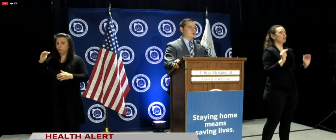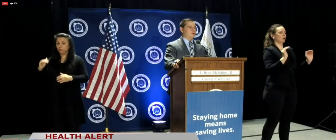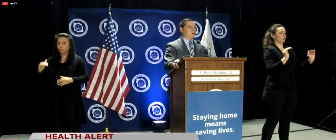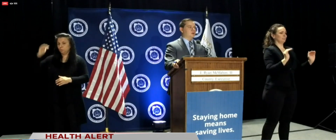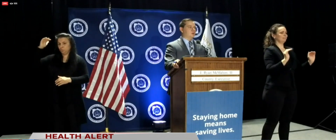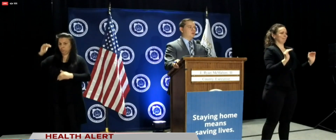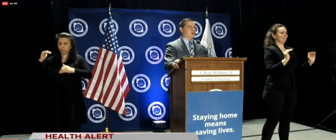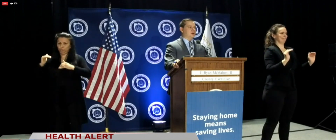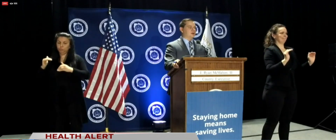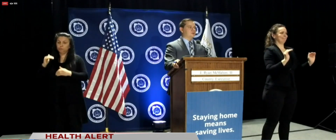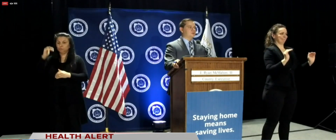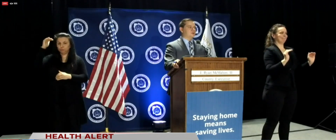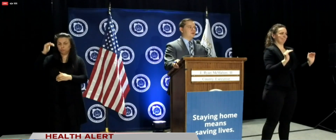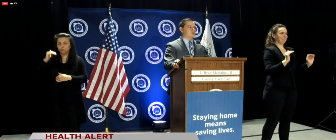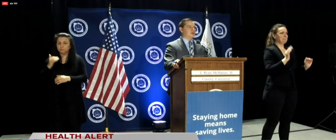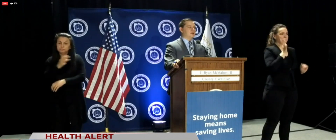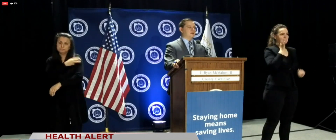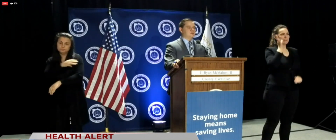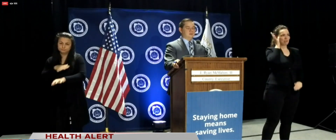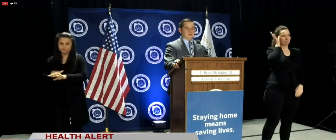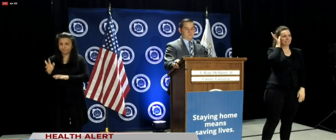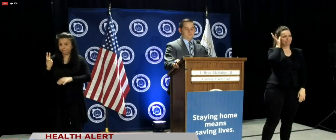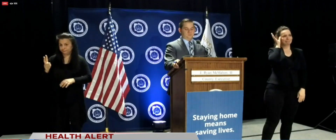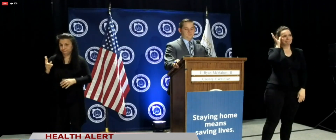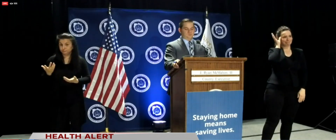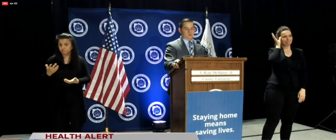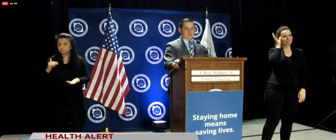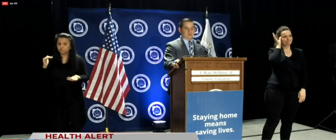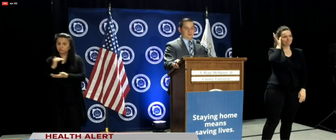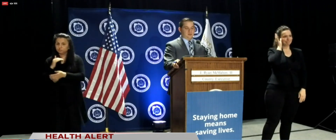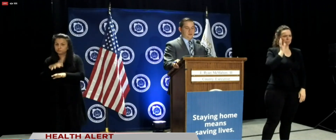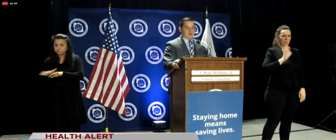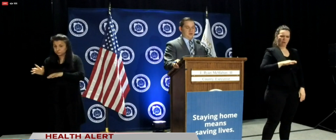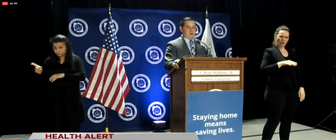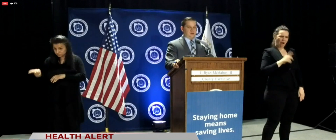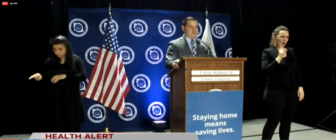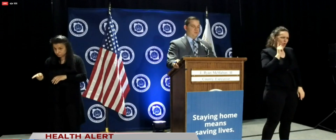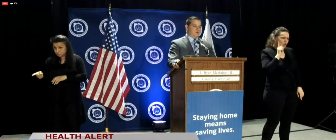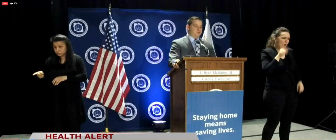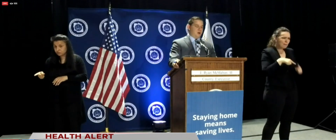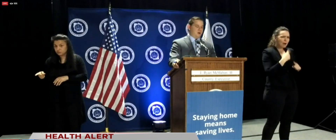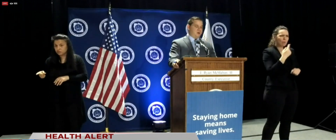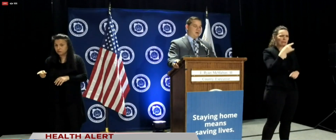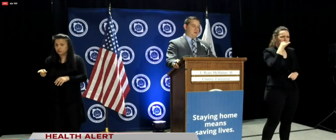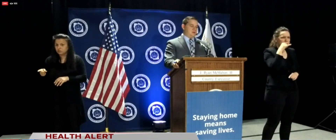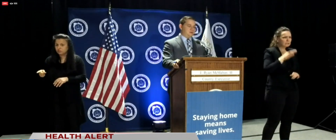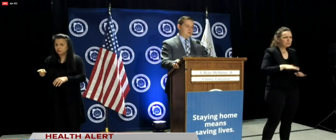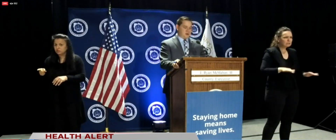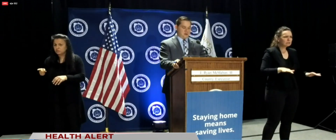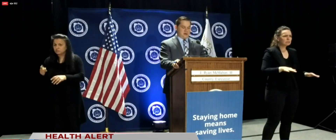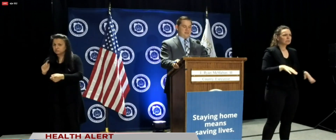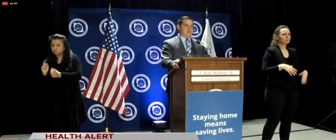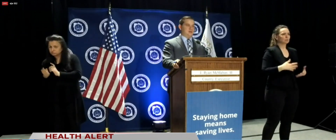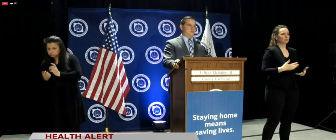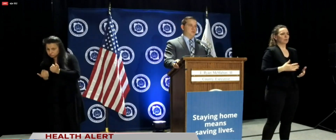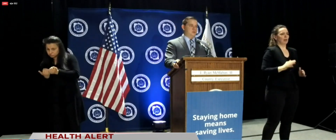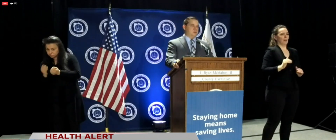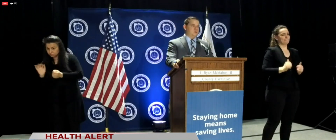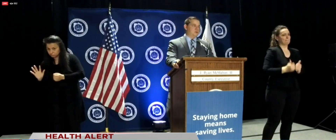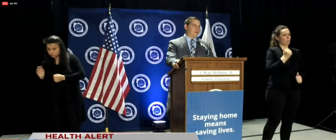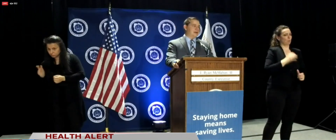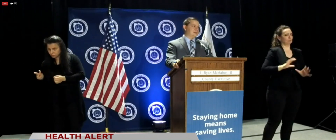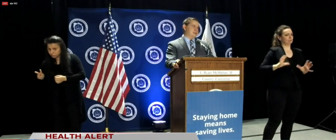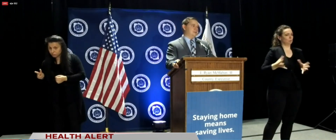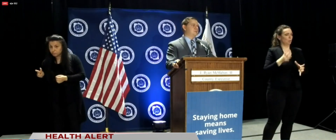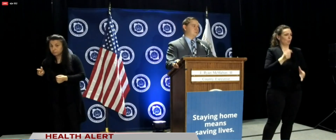I think we had one case of a kid, but for the most part, under 19 numbers are